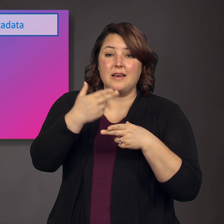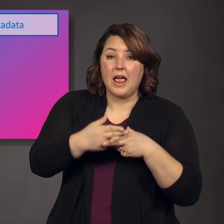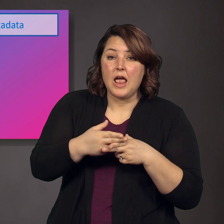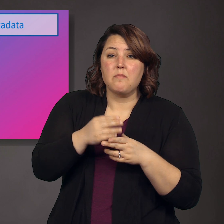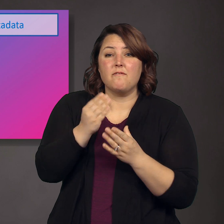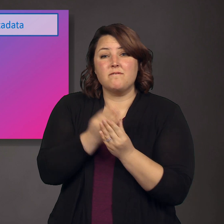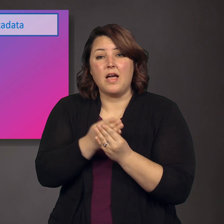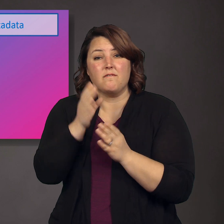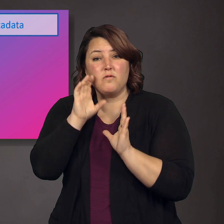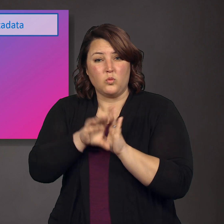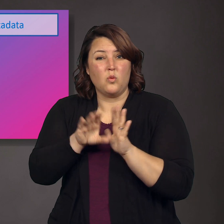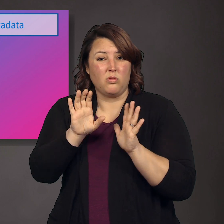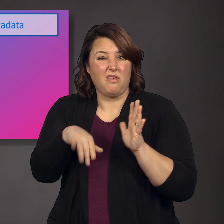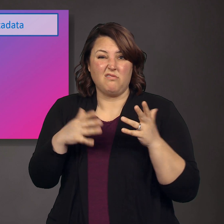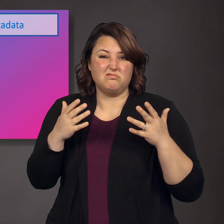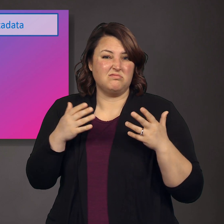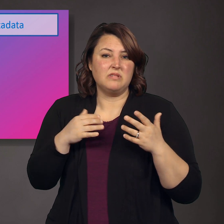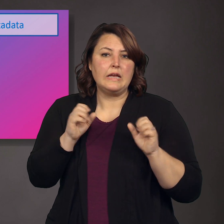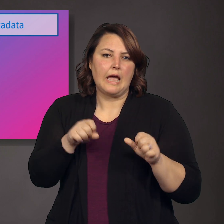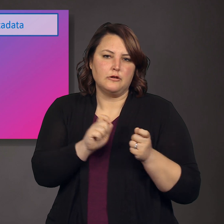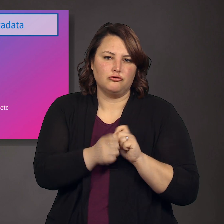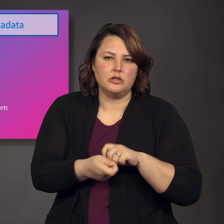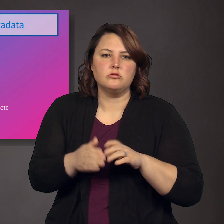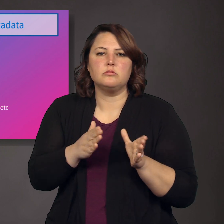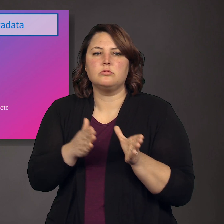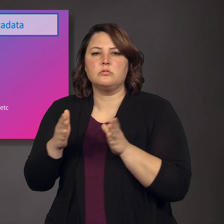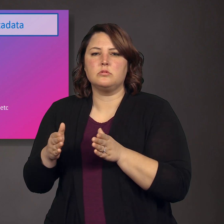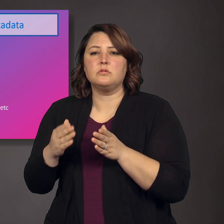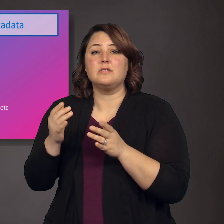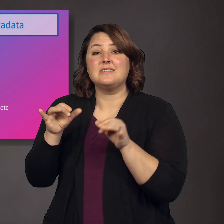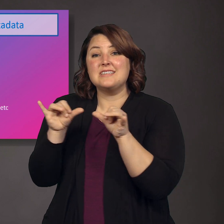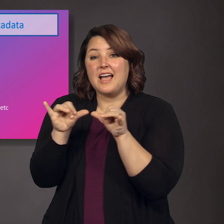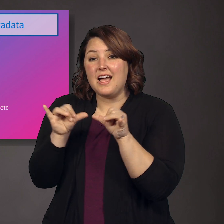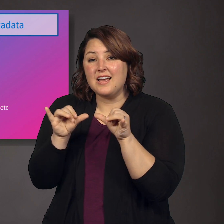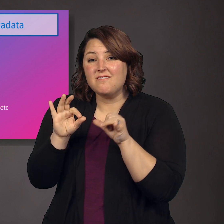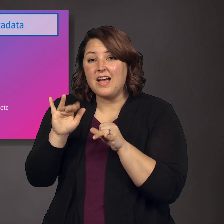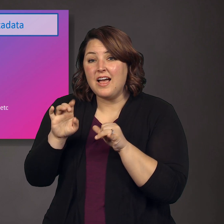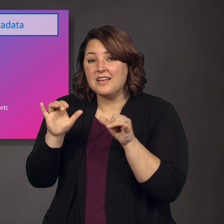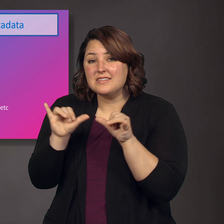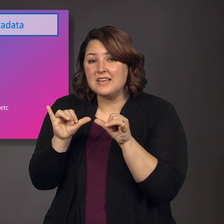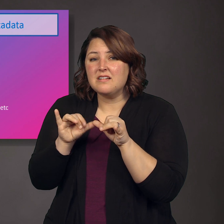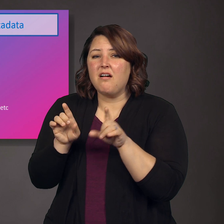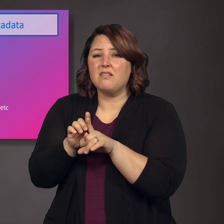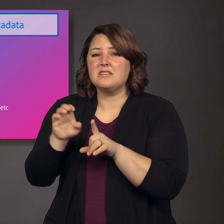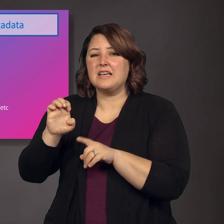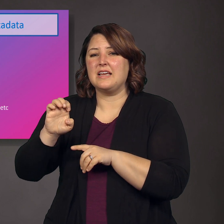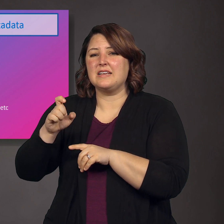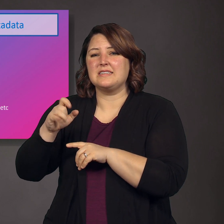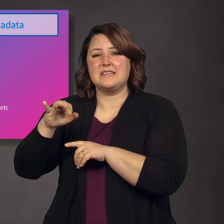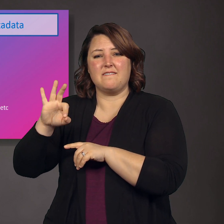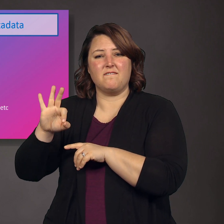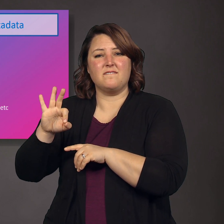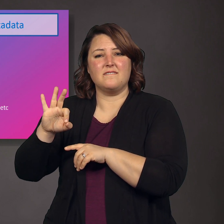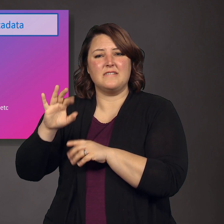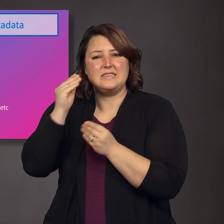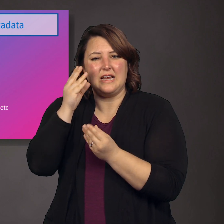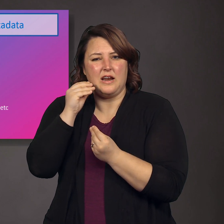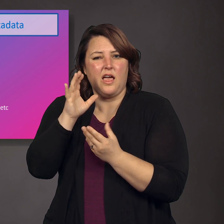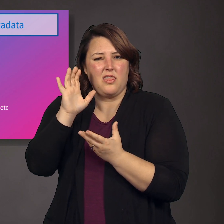things you can change, the file size, and what's called EXIF data, which is about the device that it's on.